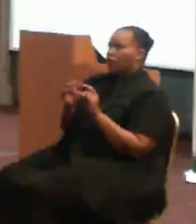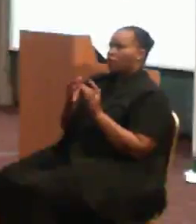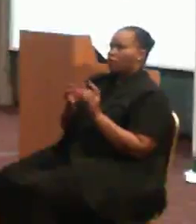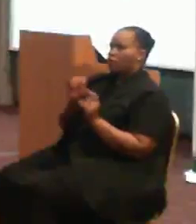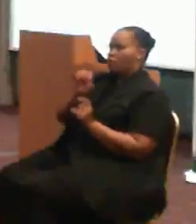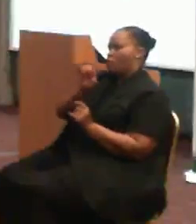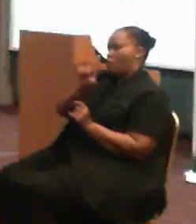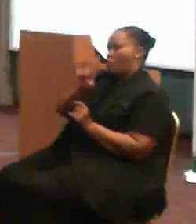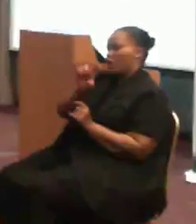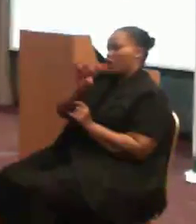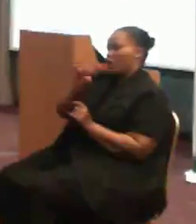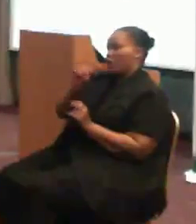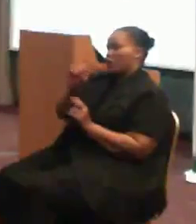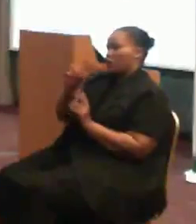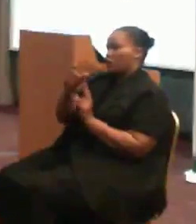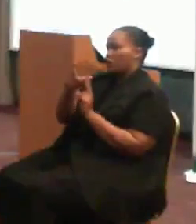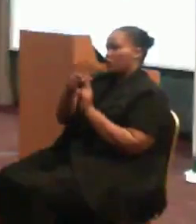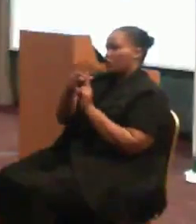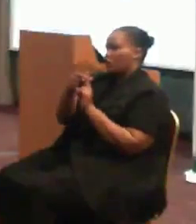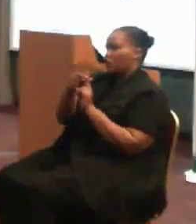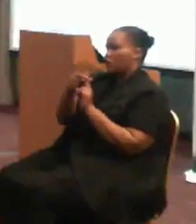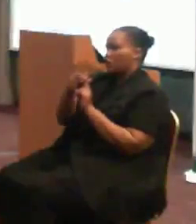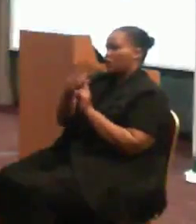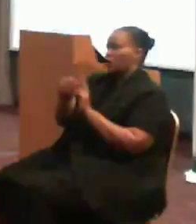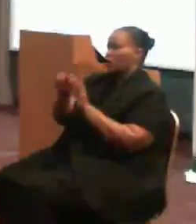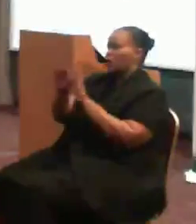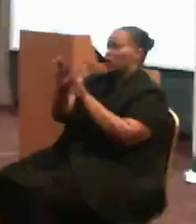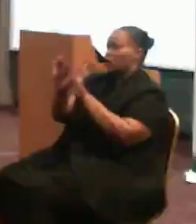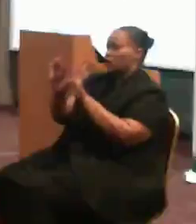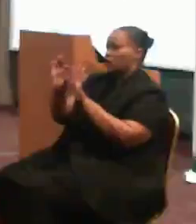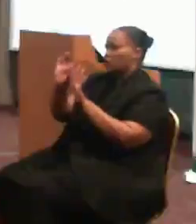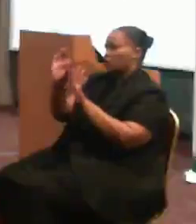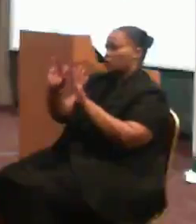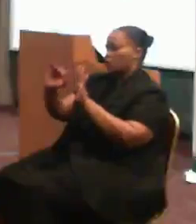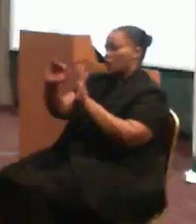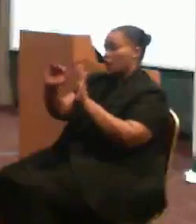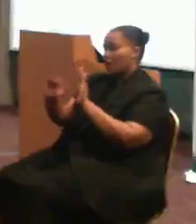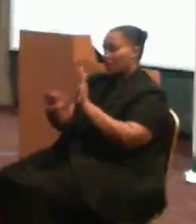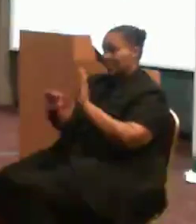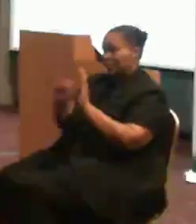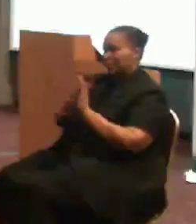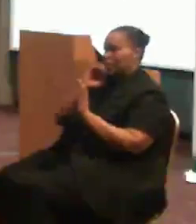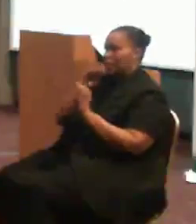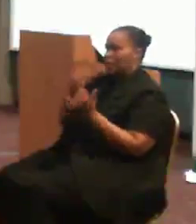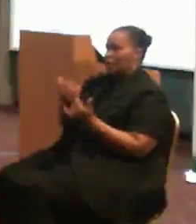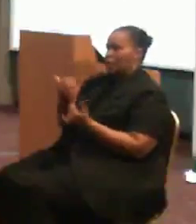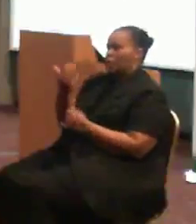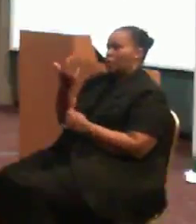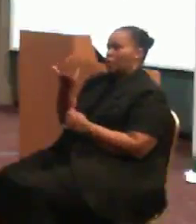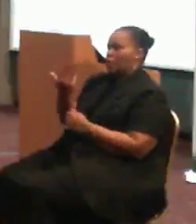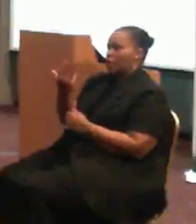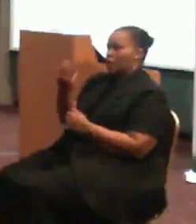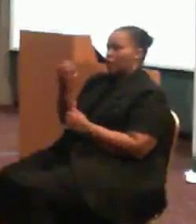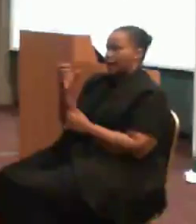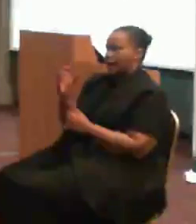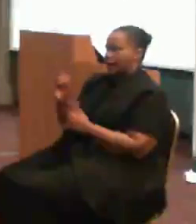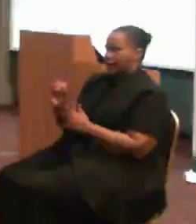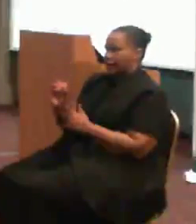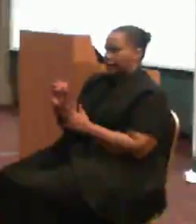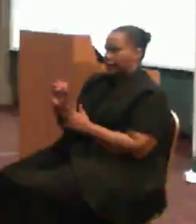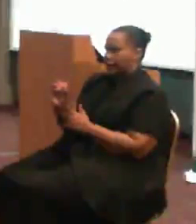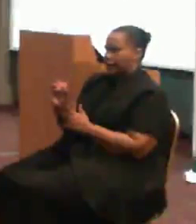sold. The 10% drop, the actual is 90. So we work on a 10%